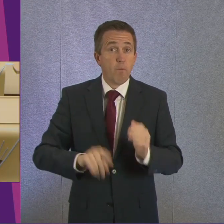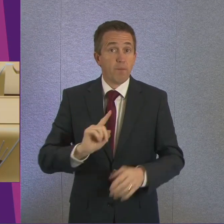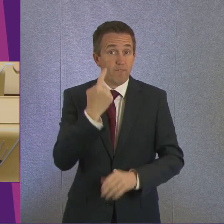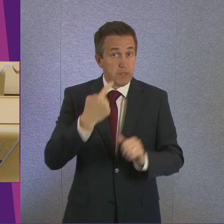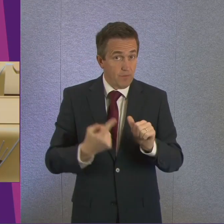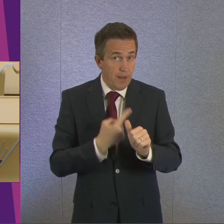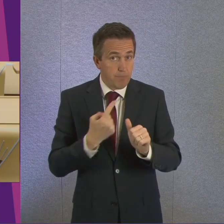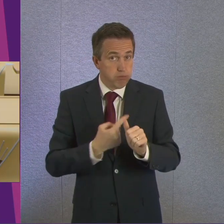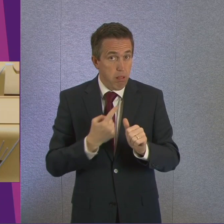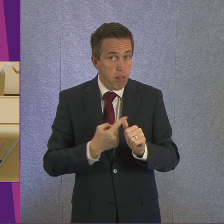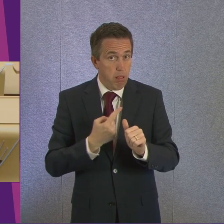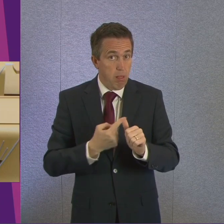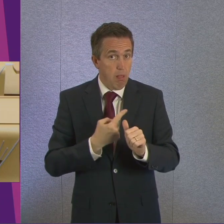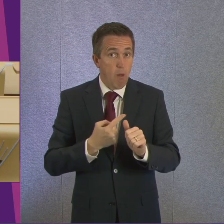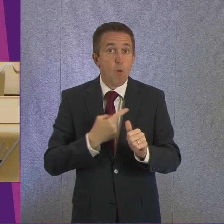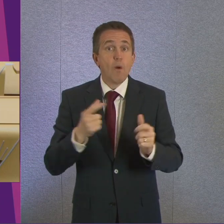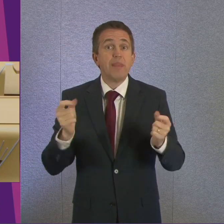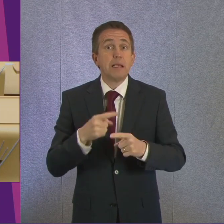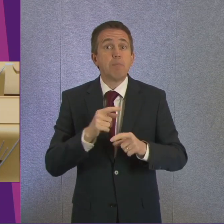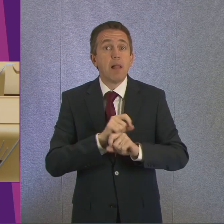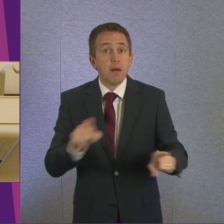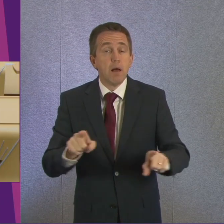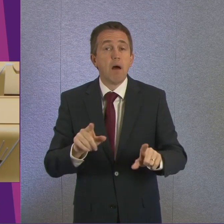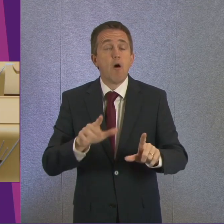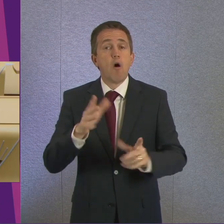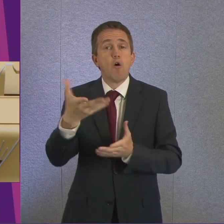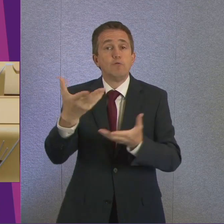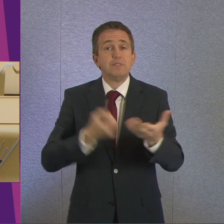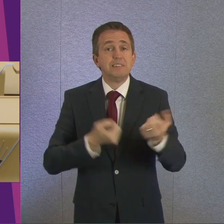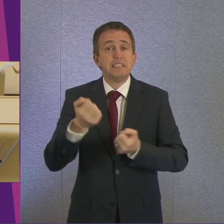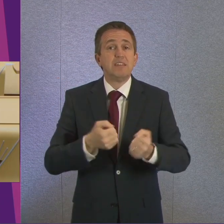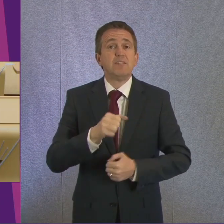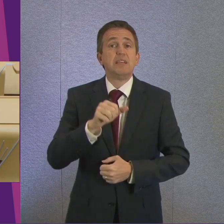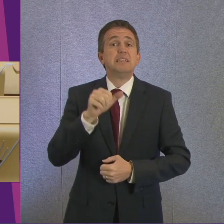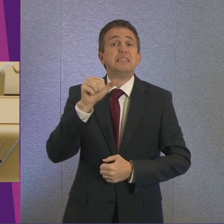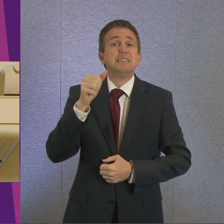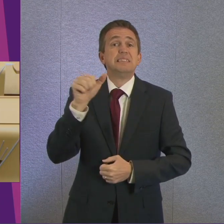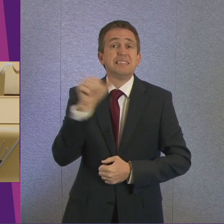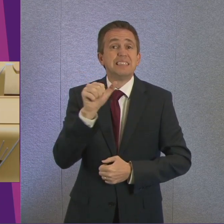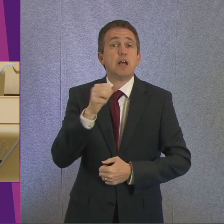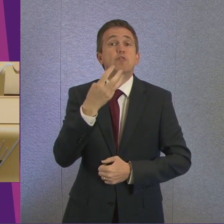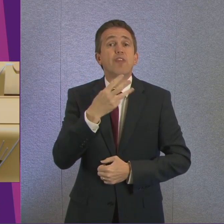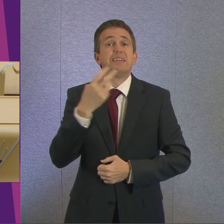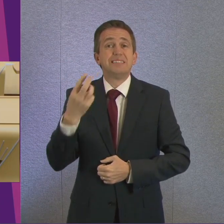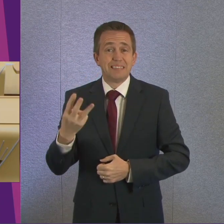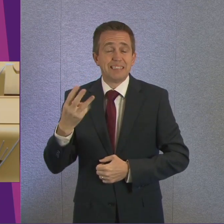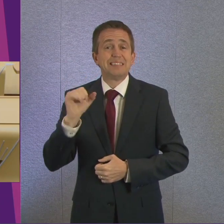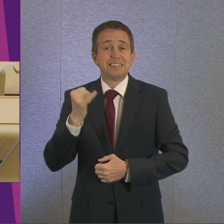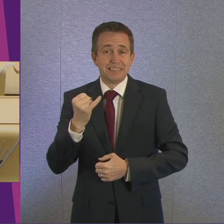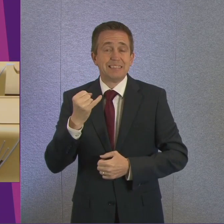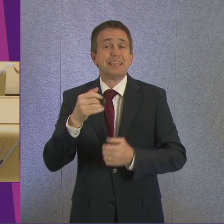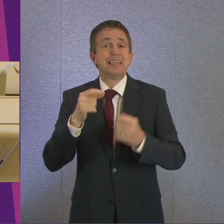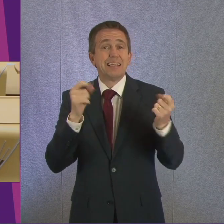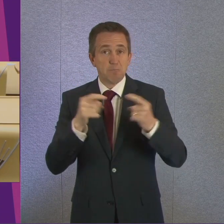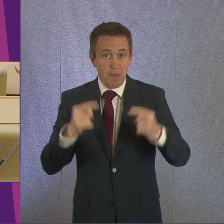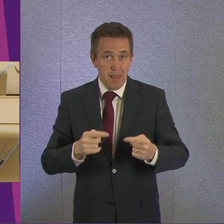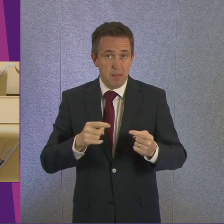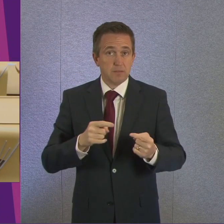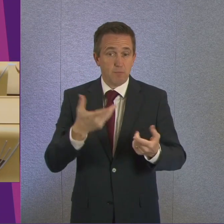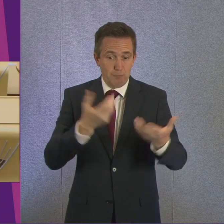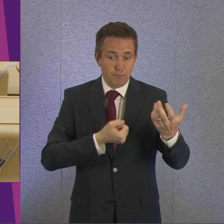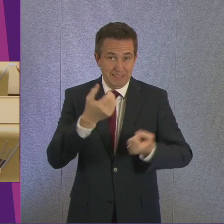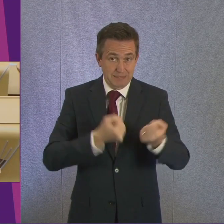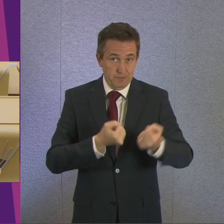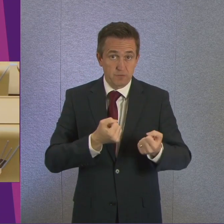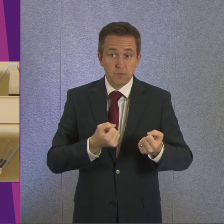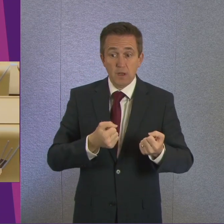when it was initiated, we've received 1,636 emails. In terms of those emails that are